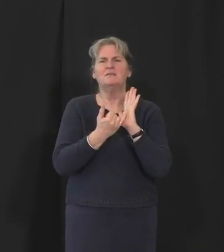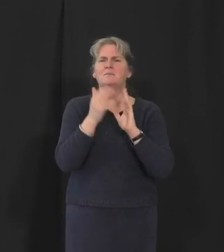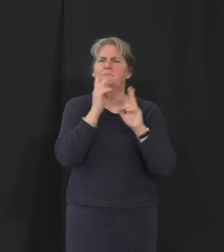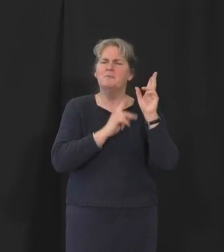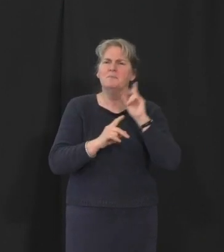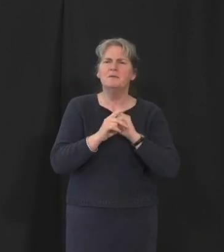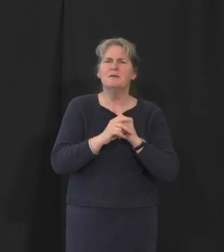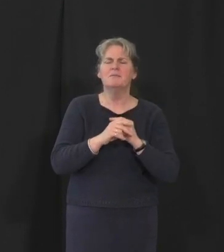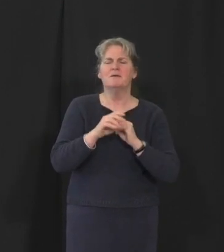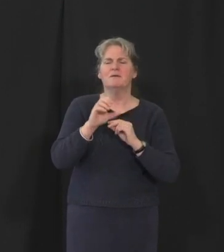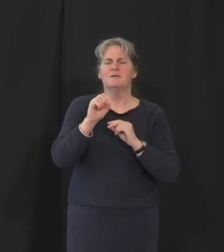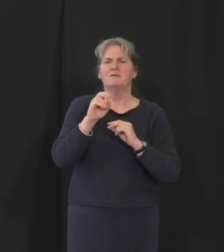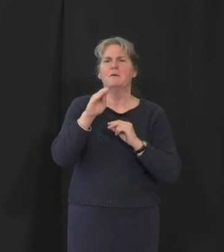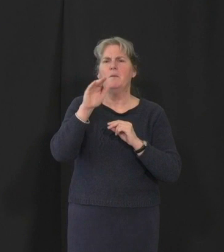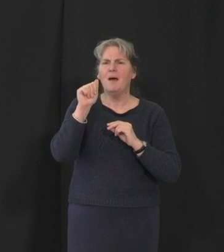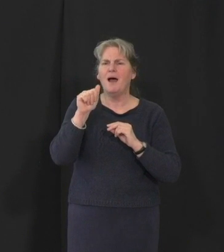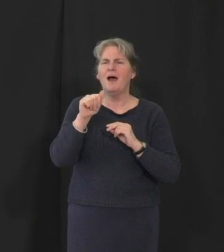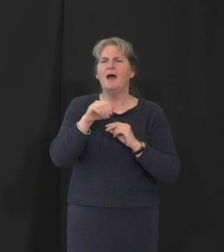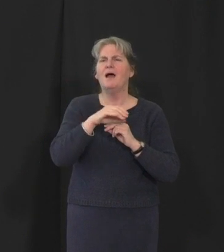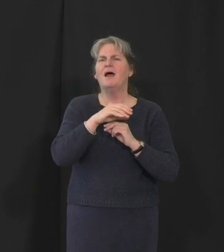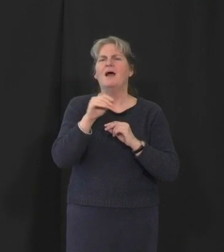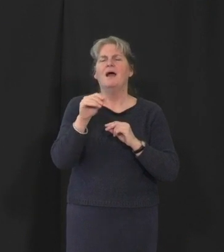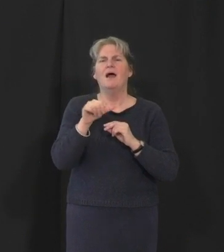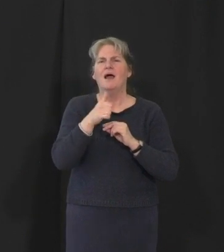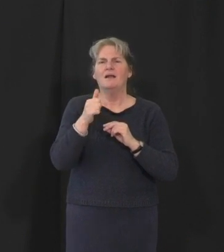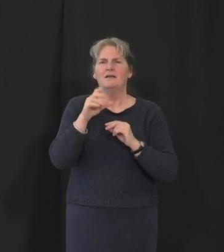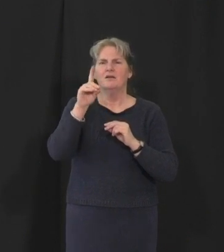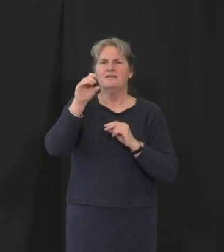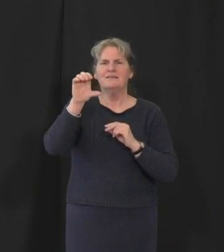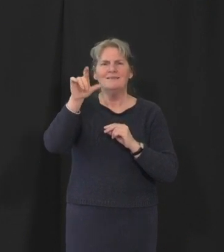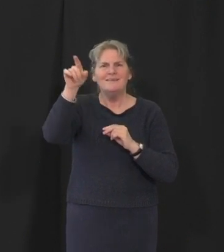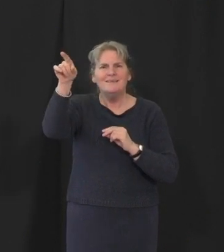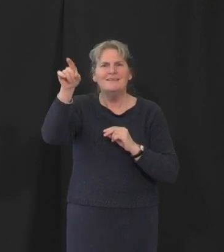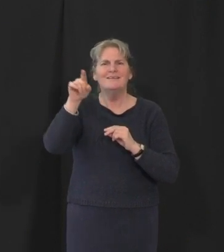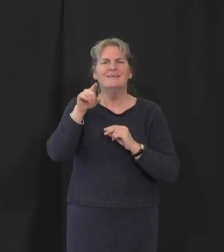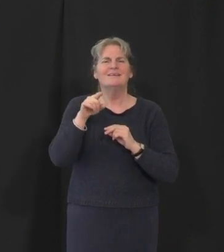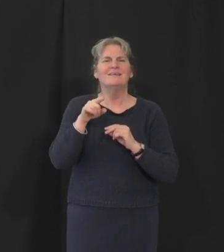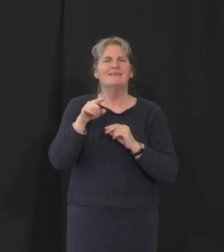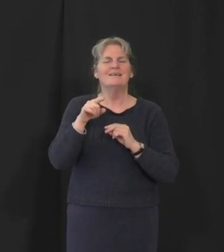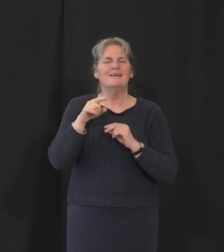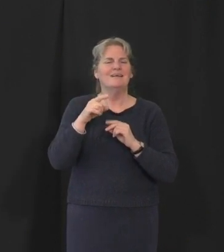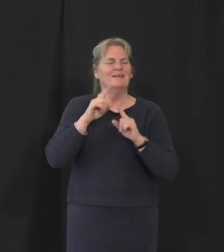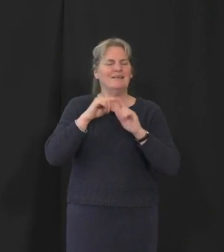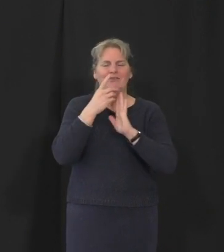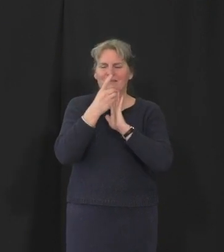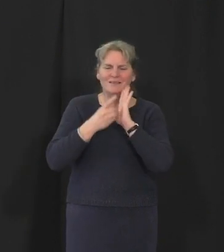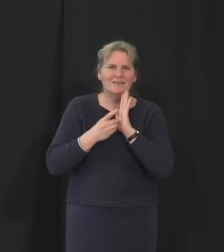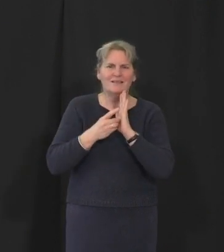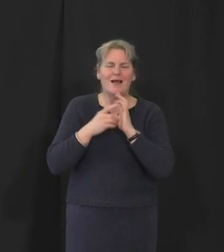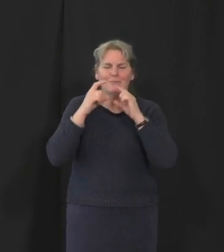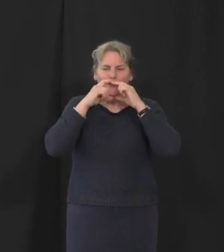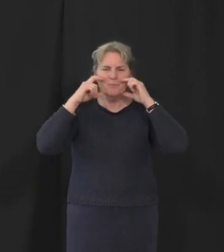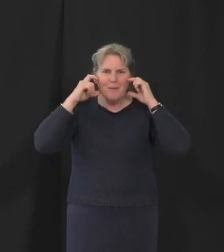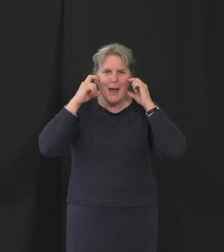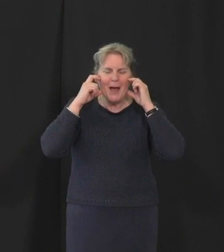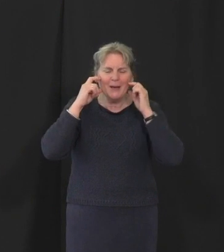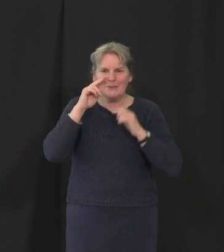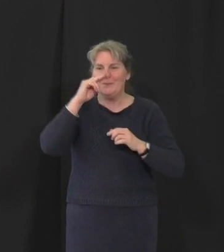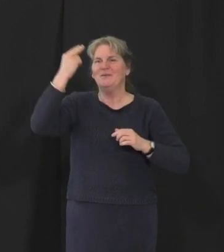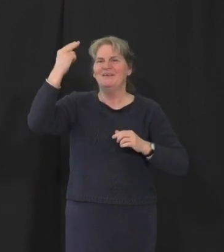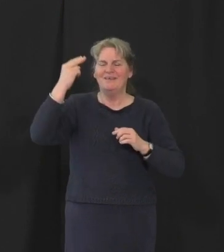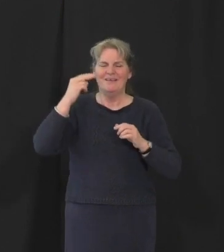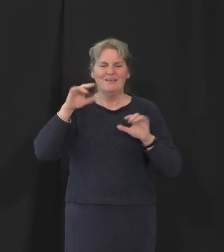do a shout out to Sova and others, in Dawson, the designs that are making for masks, people